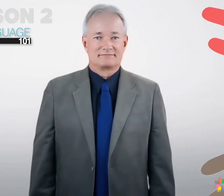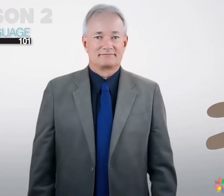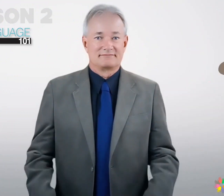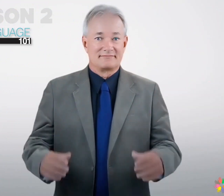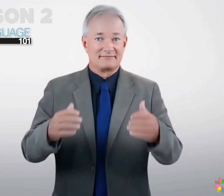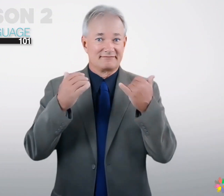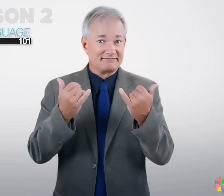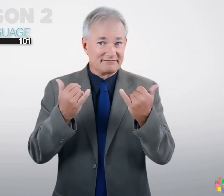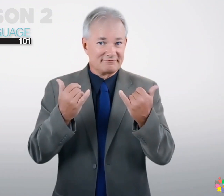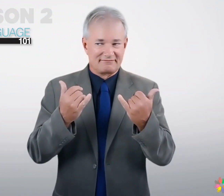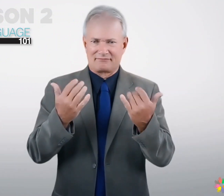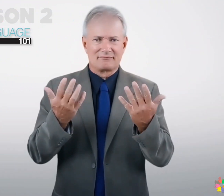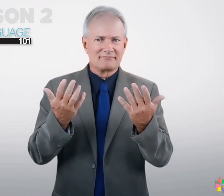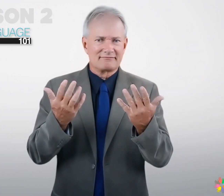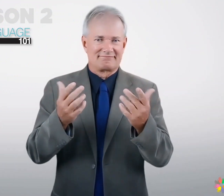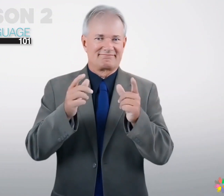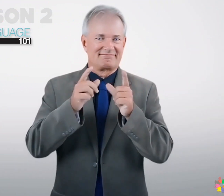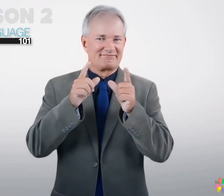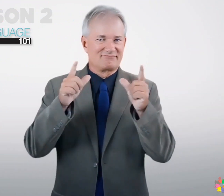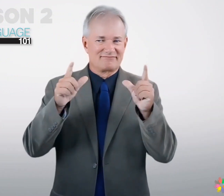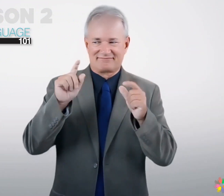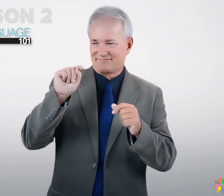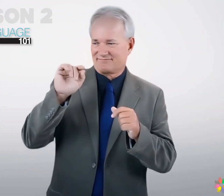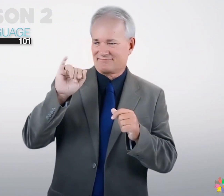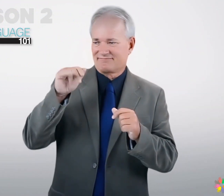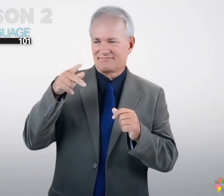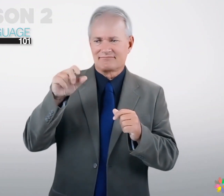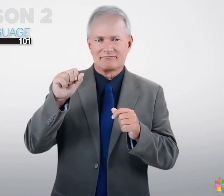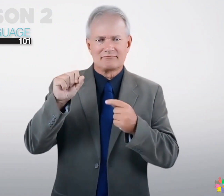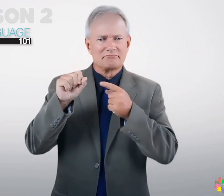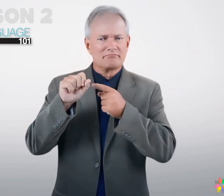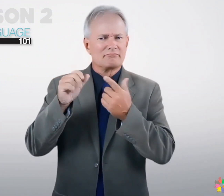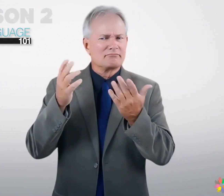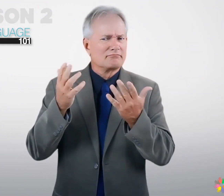And now, language tips. Just letting you know.